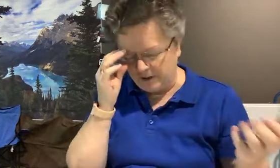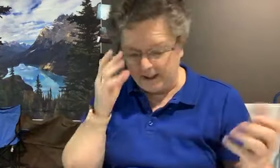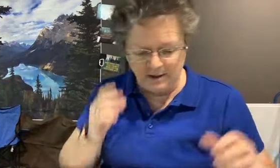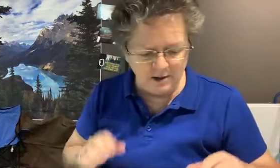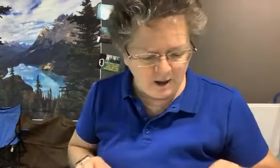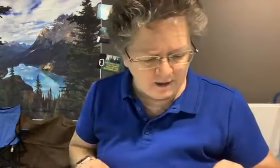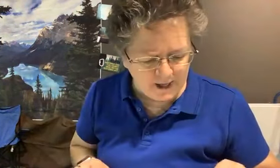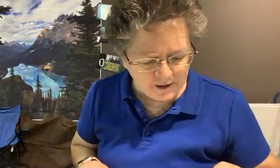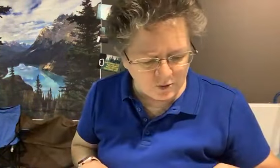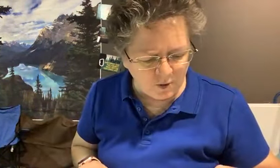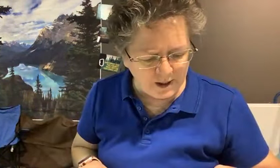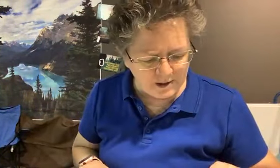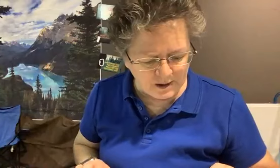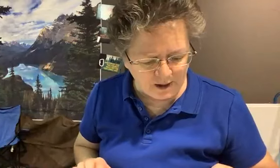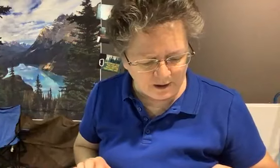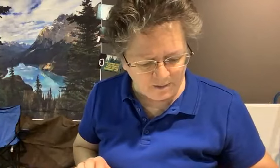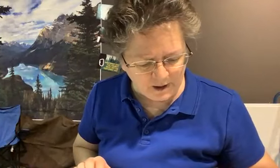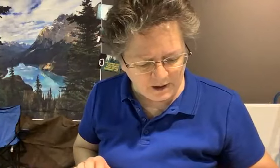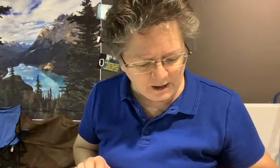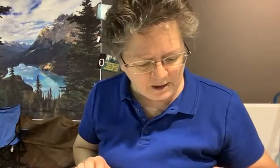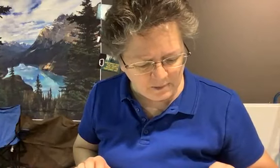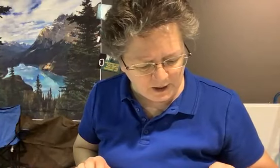And that's what he's telling them that they need to be.